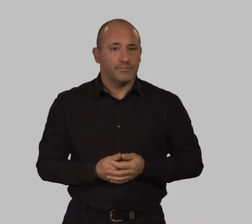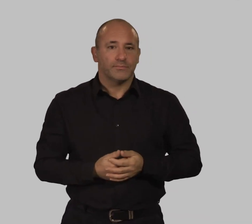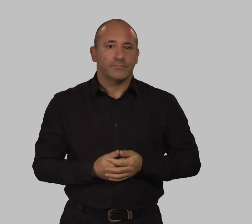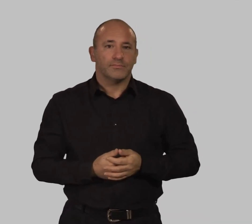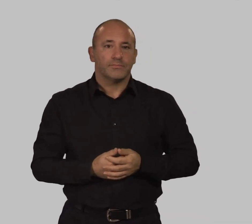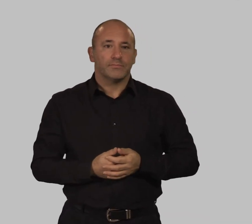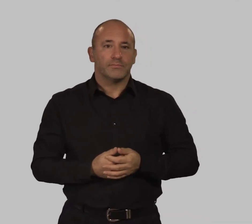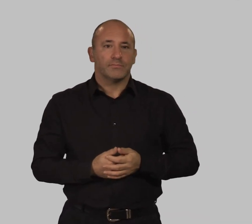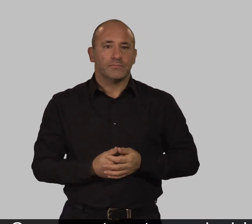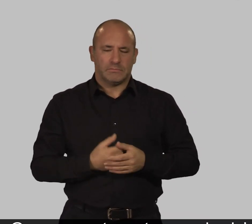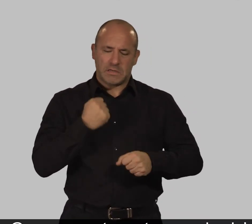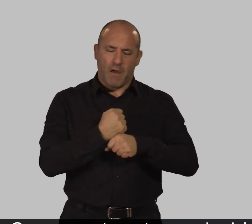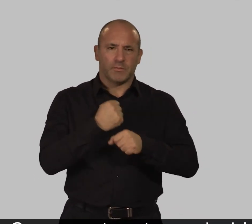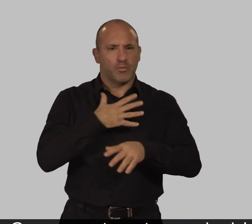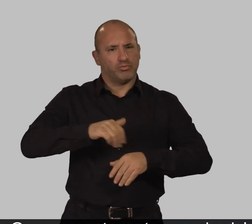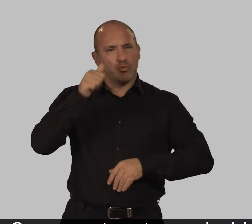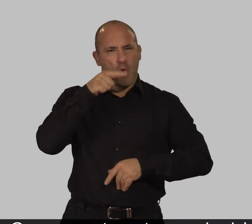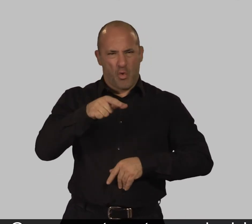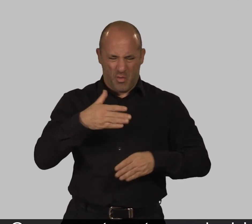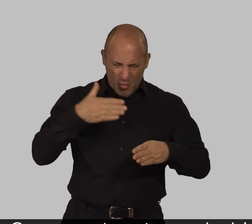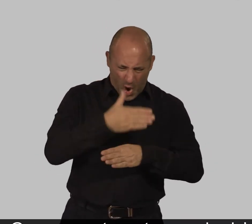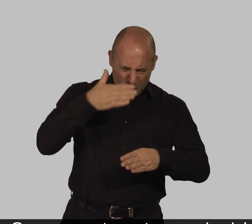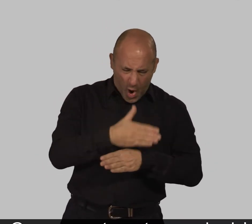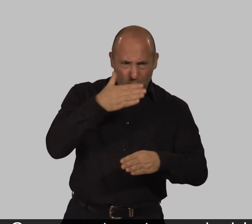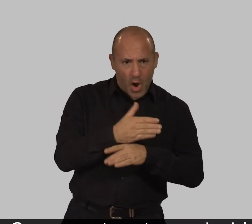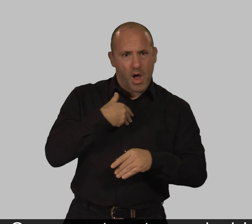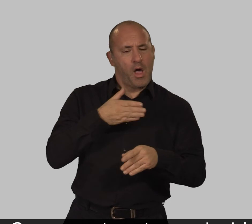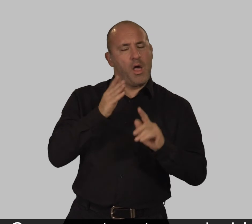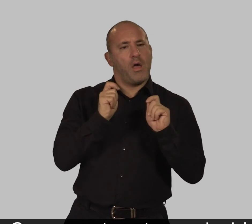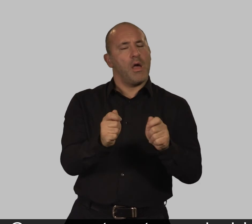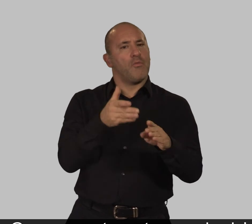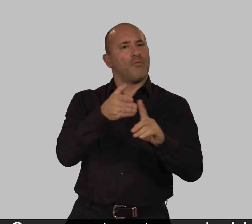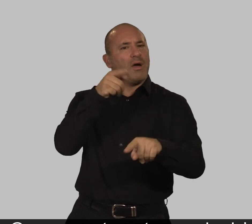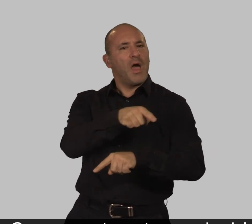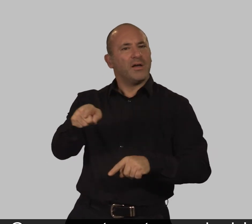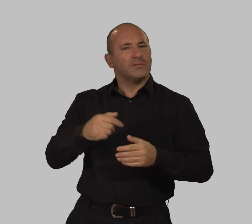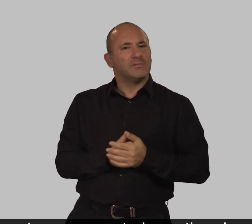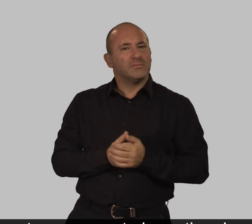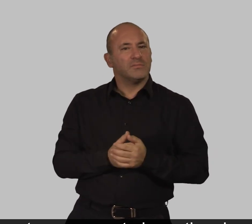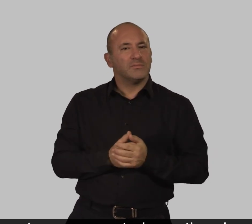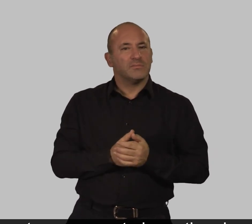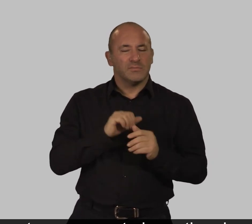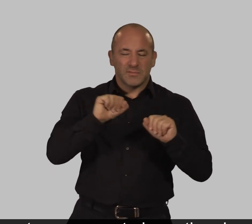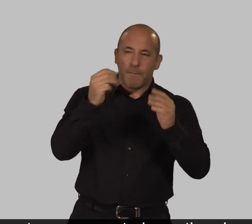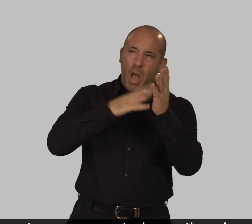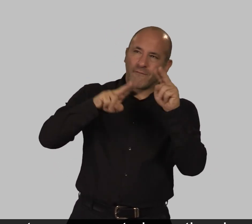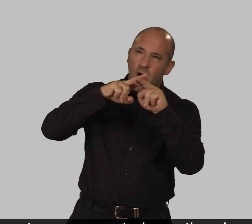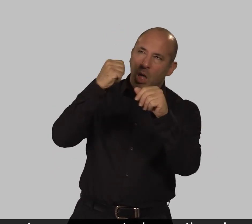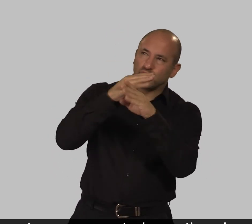The government wants everybody's hard work to be recognised and wants everyone to have the chance to do different